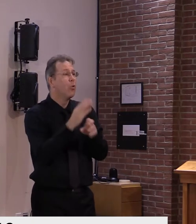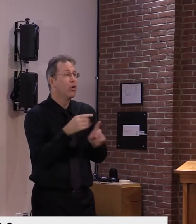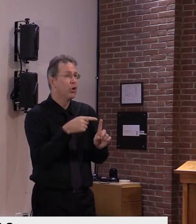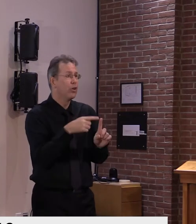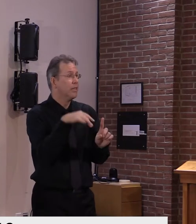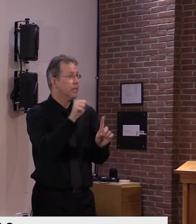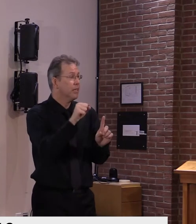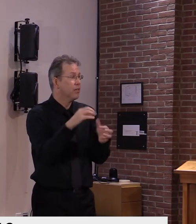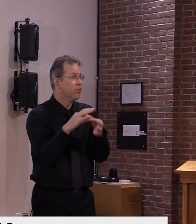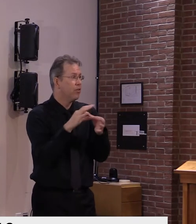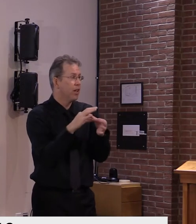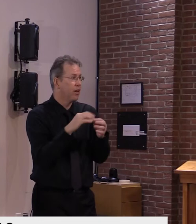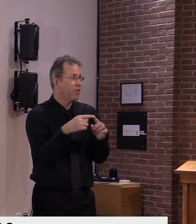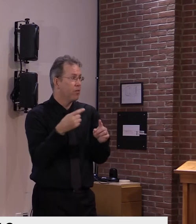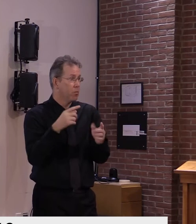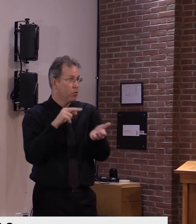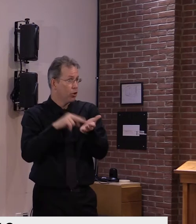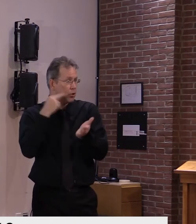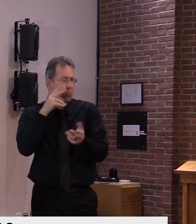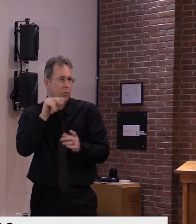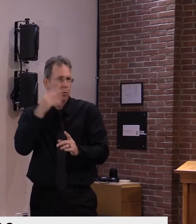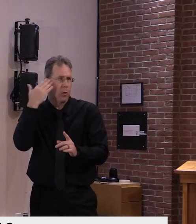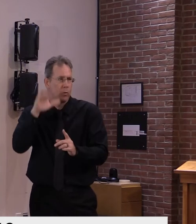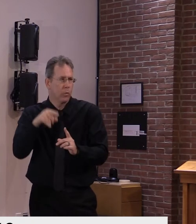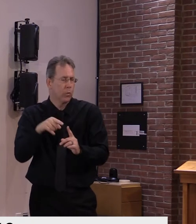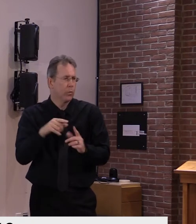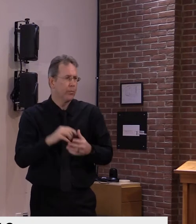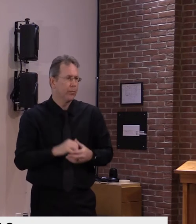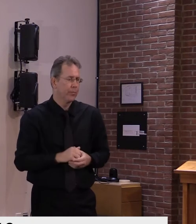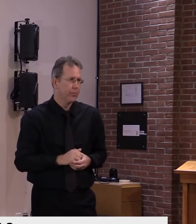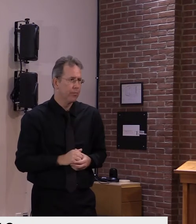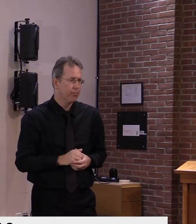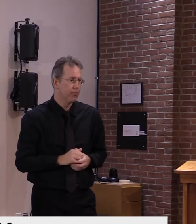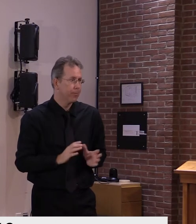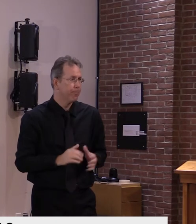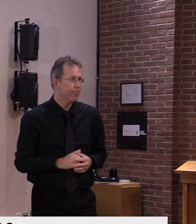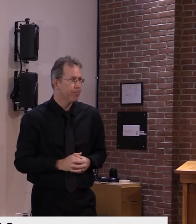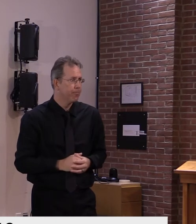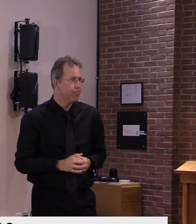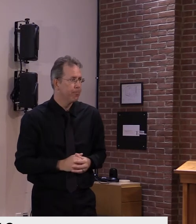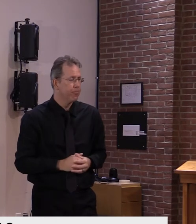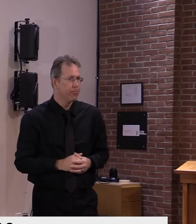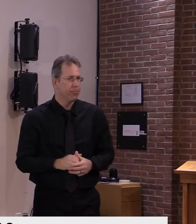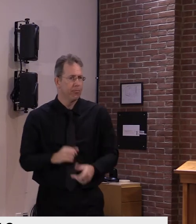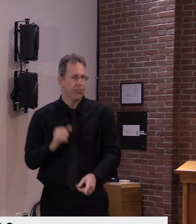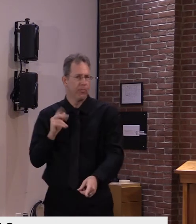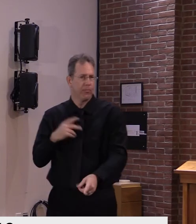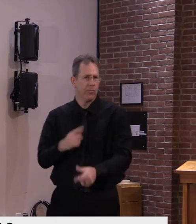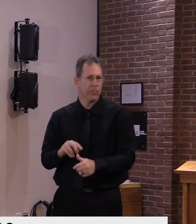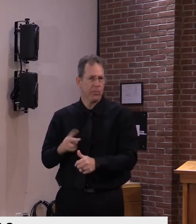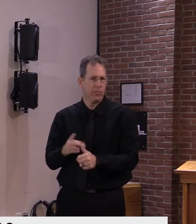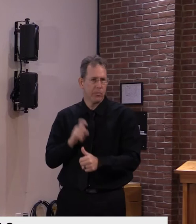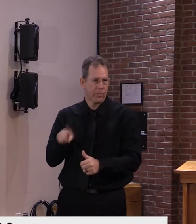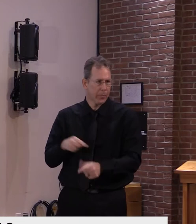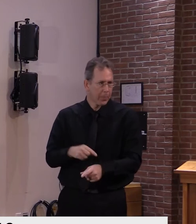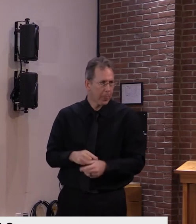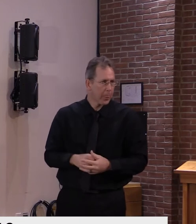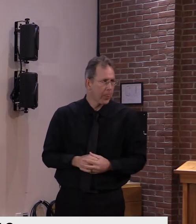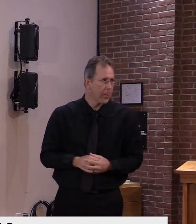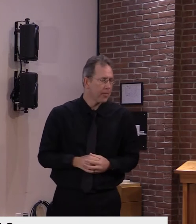detail. Okay. And I guess my second question for the